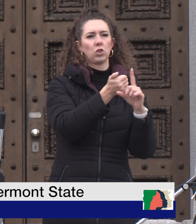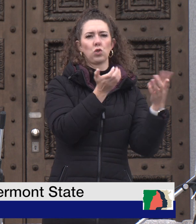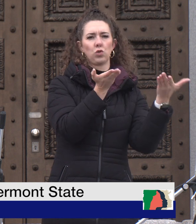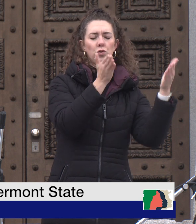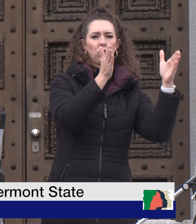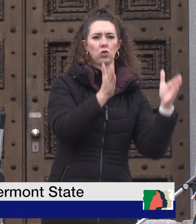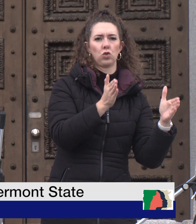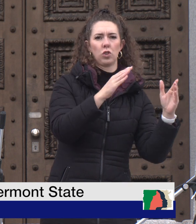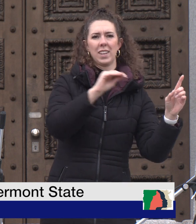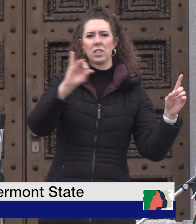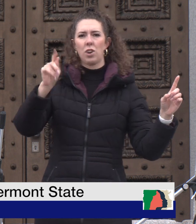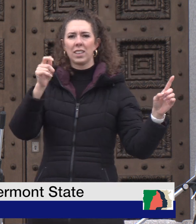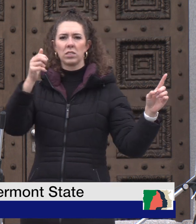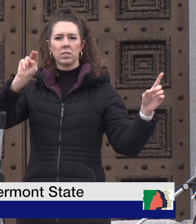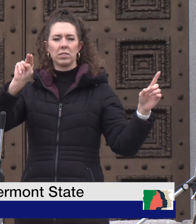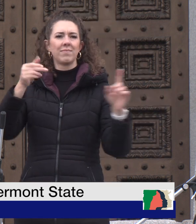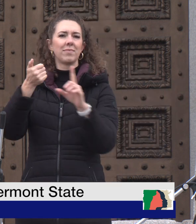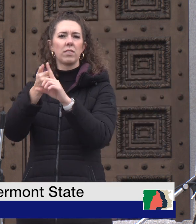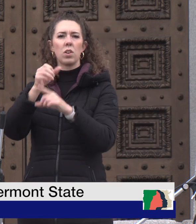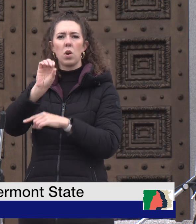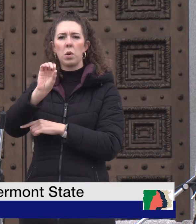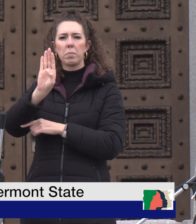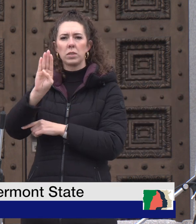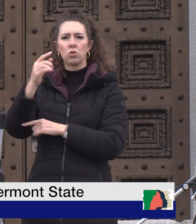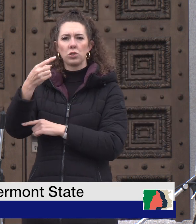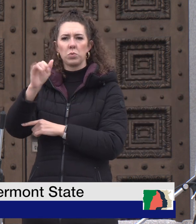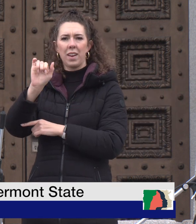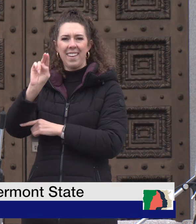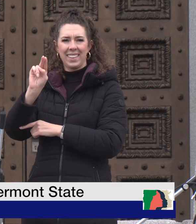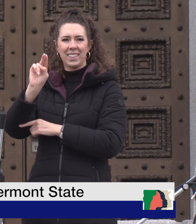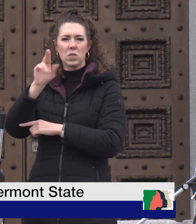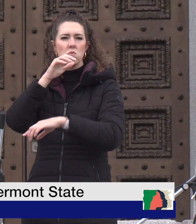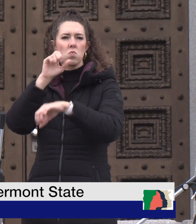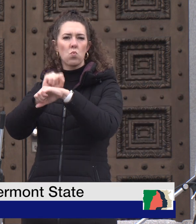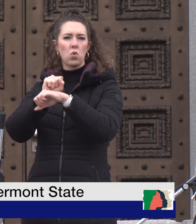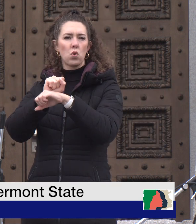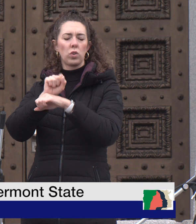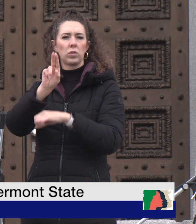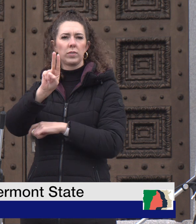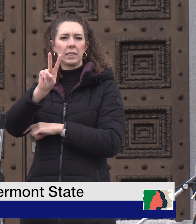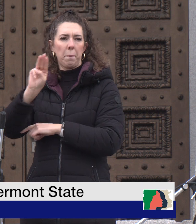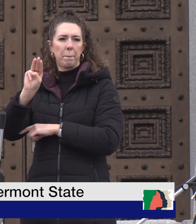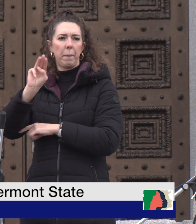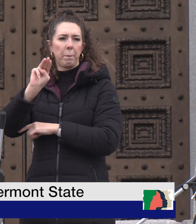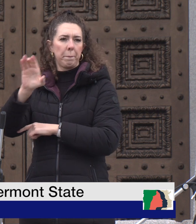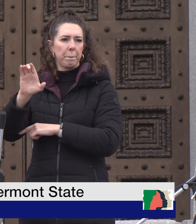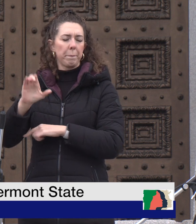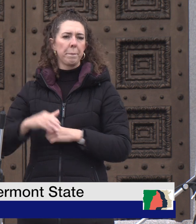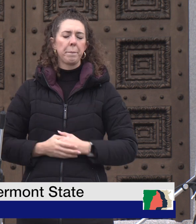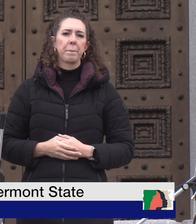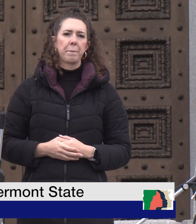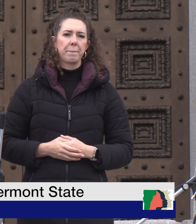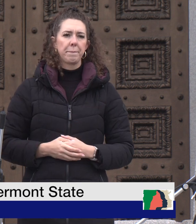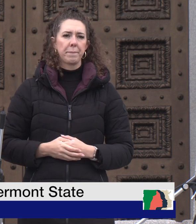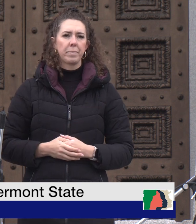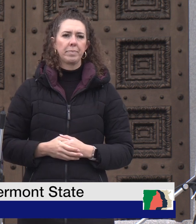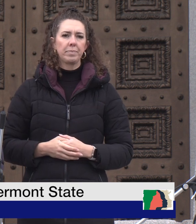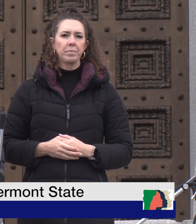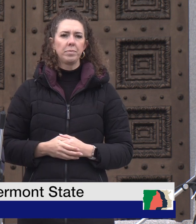Jackson Beeson, an OBGYN resident at the University of Vermont. The next year,